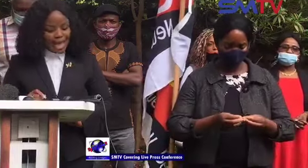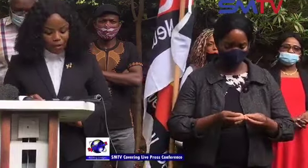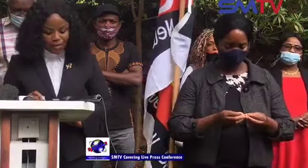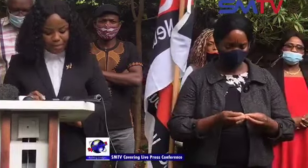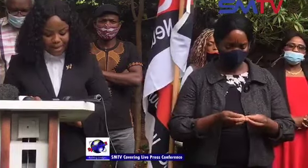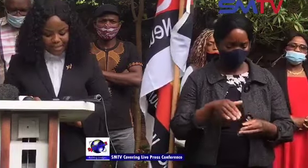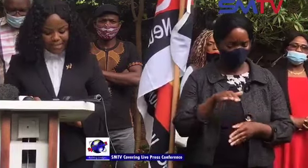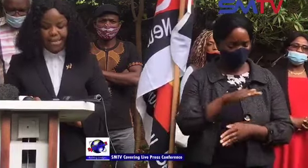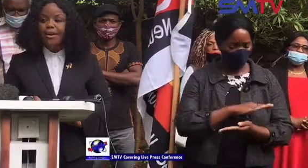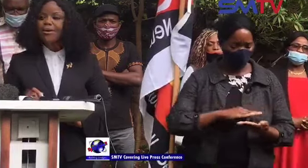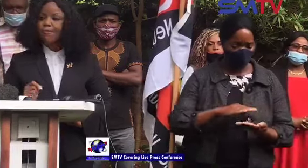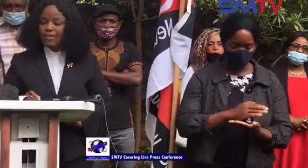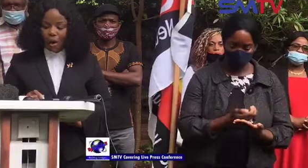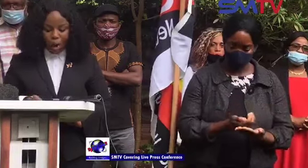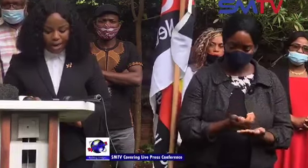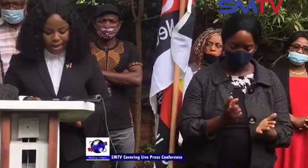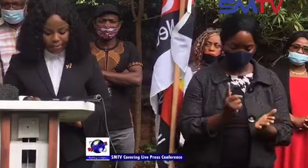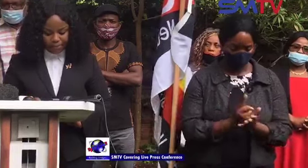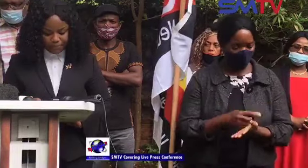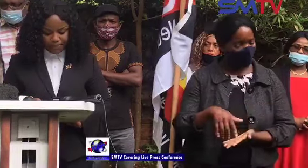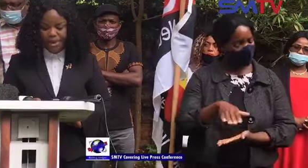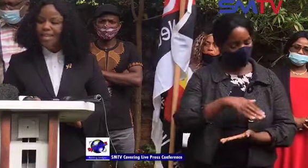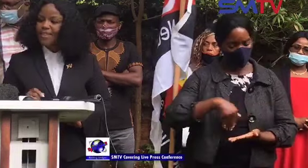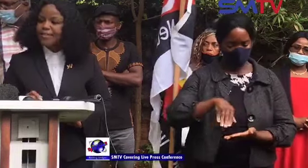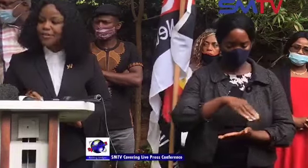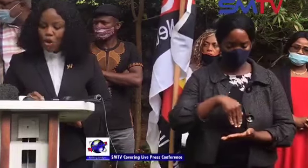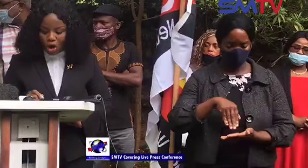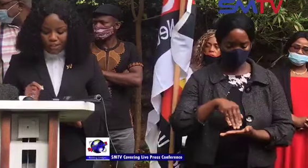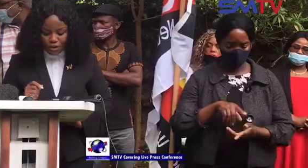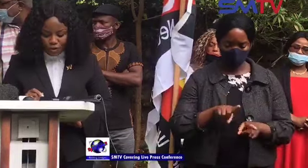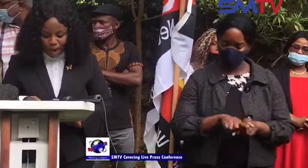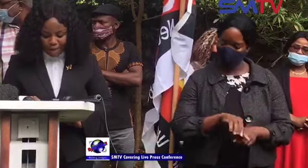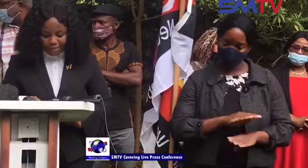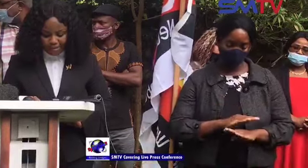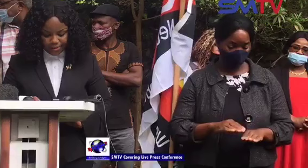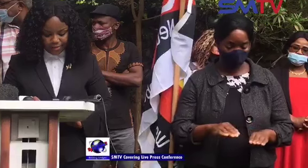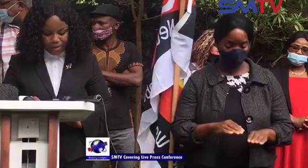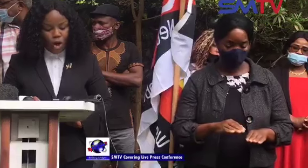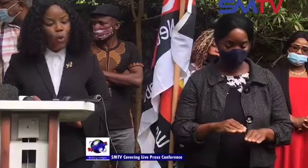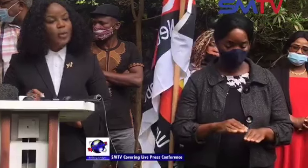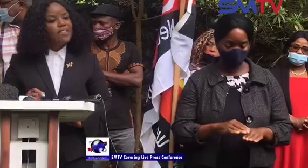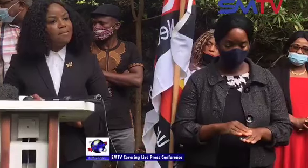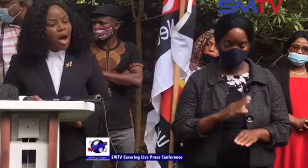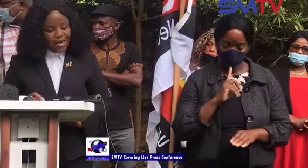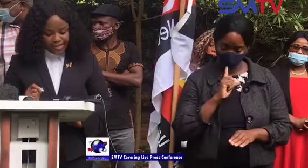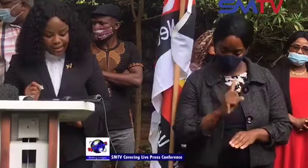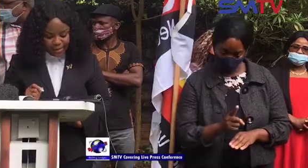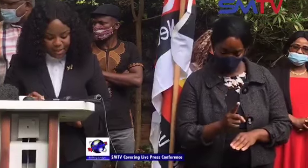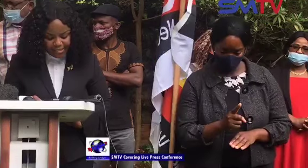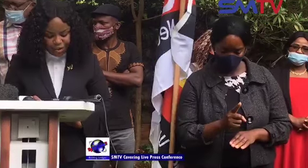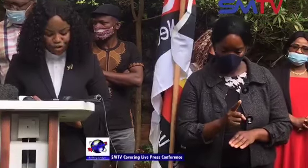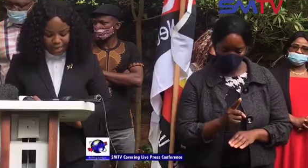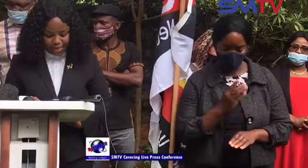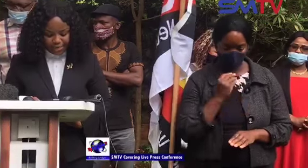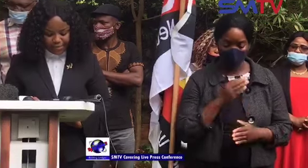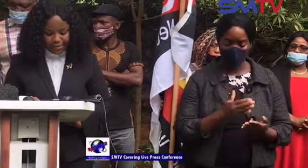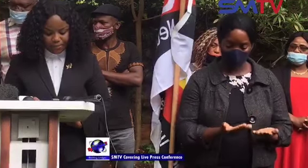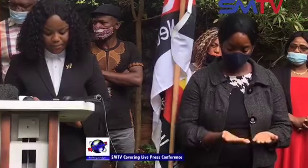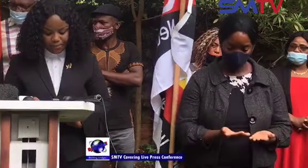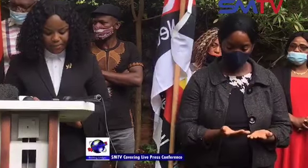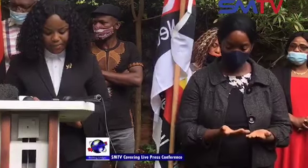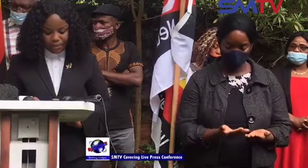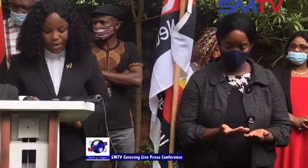and accountability for Tawanda. This is not right. We demand his immediate